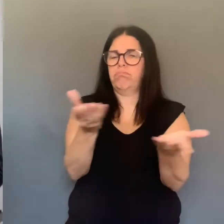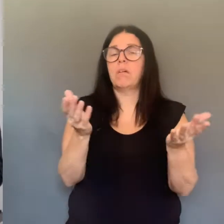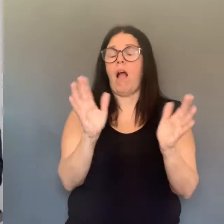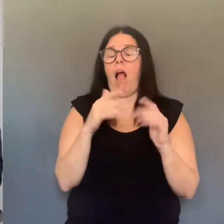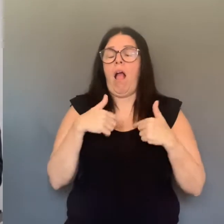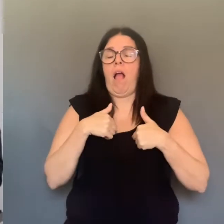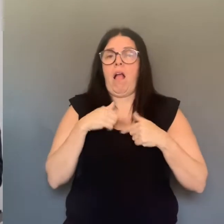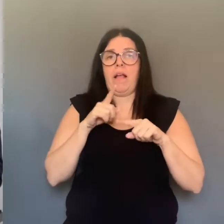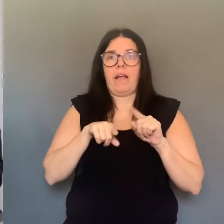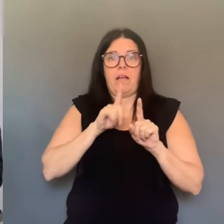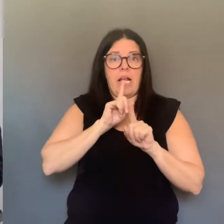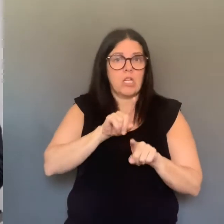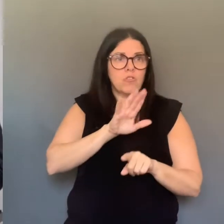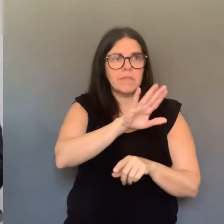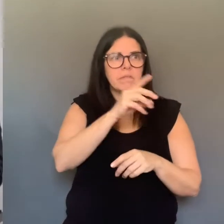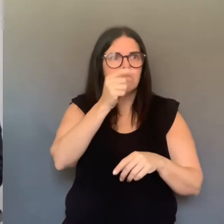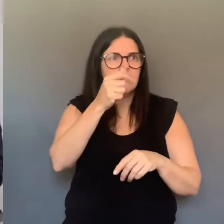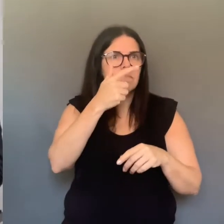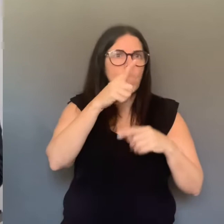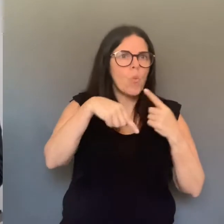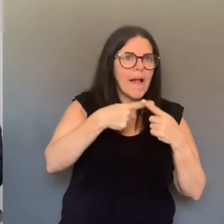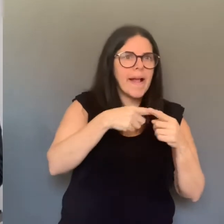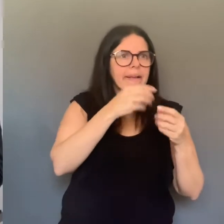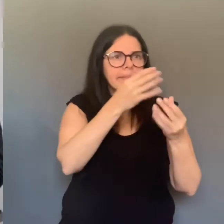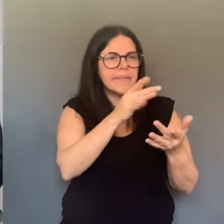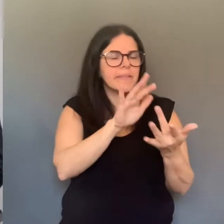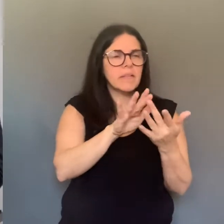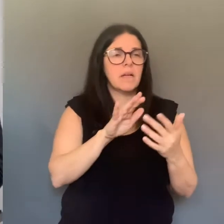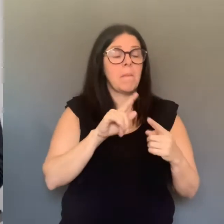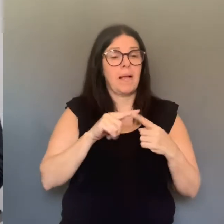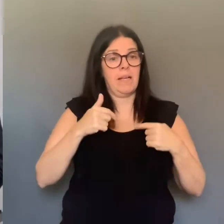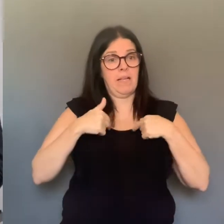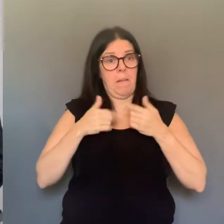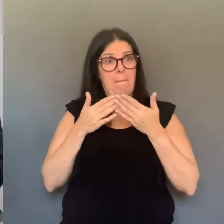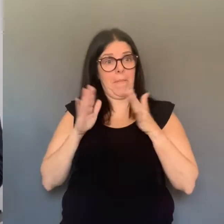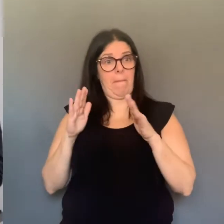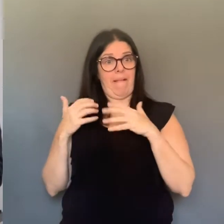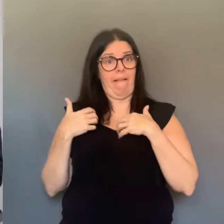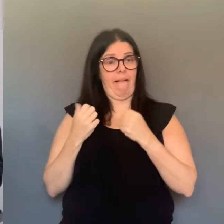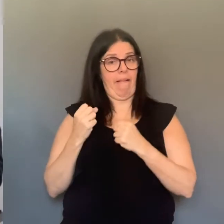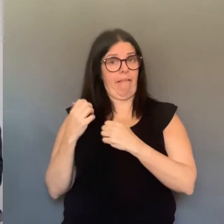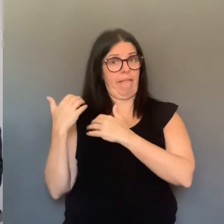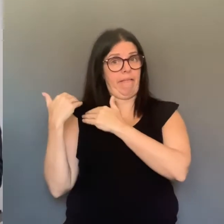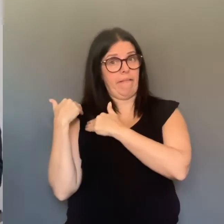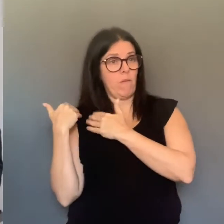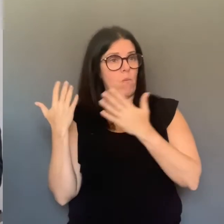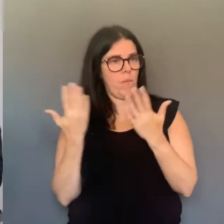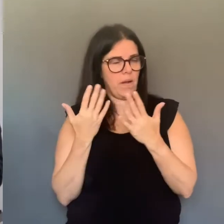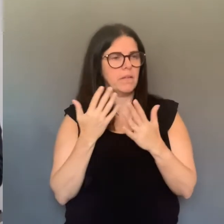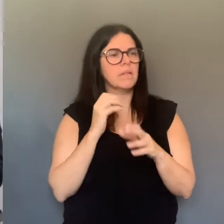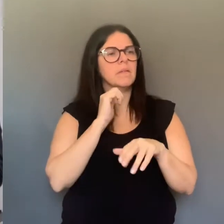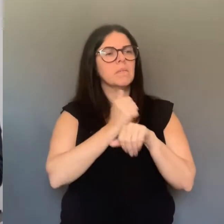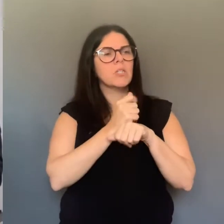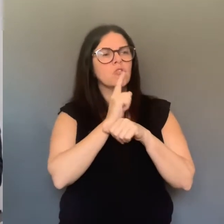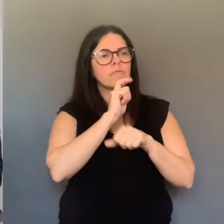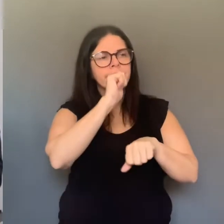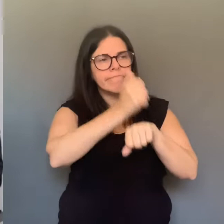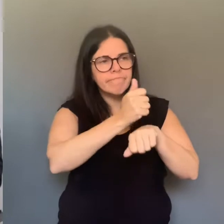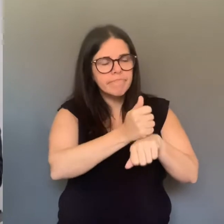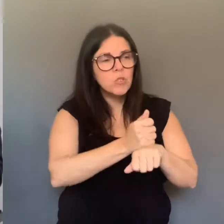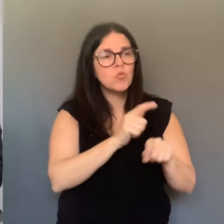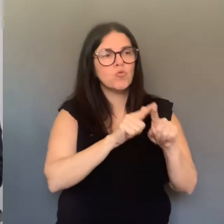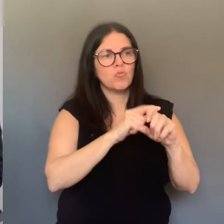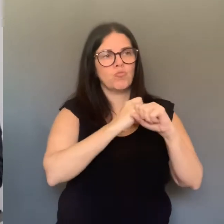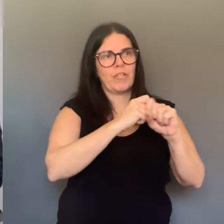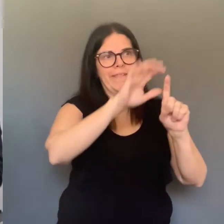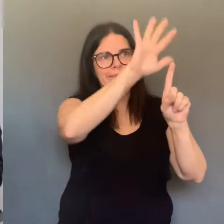think from a public health perspective, our priority is to make sure that measures are in place to protect the residents